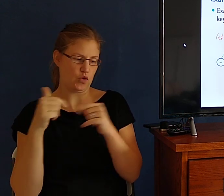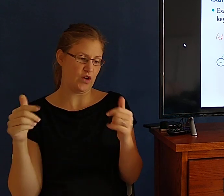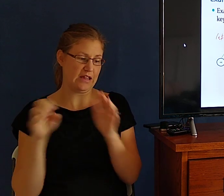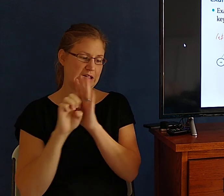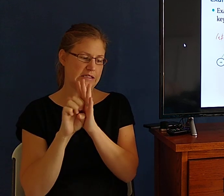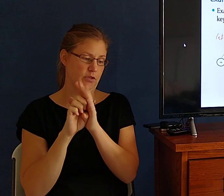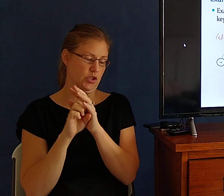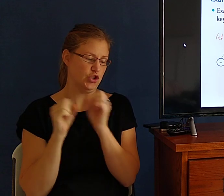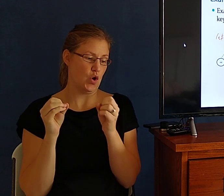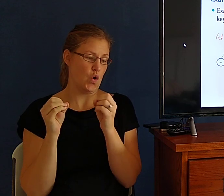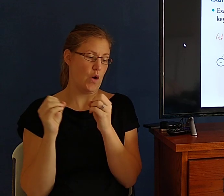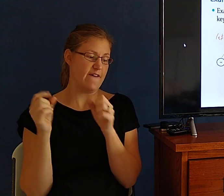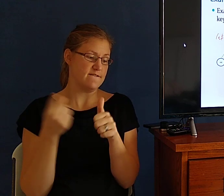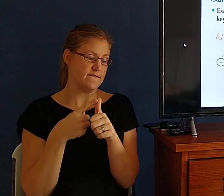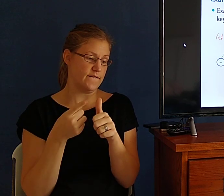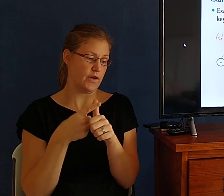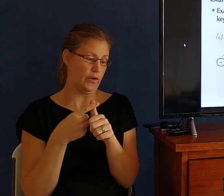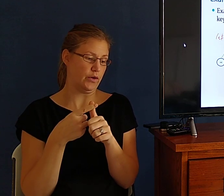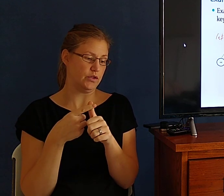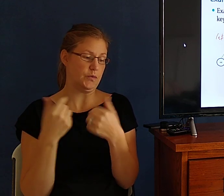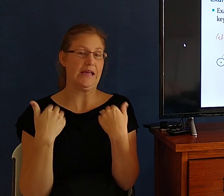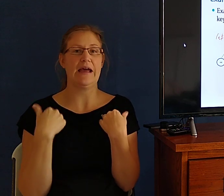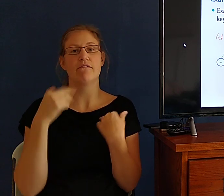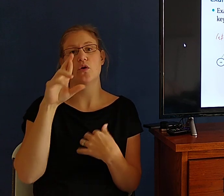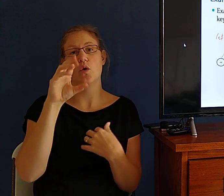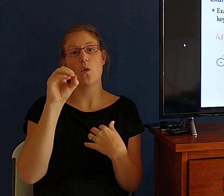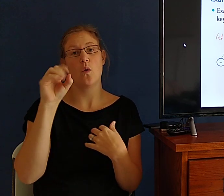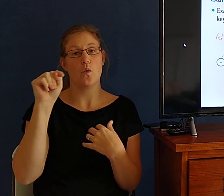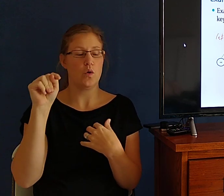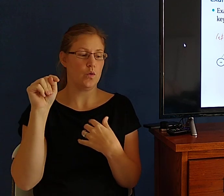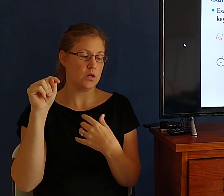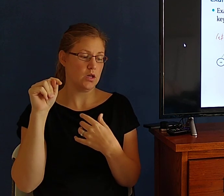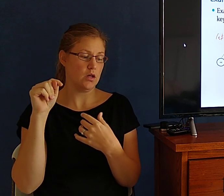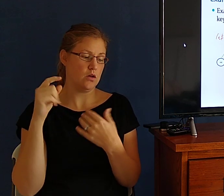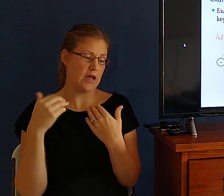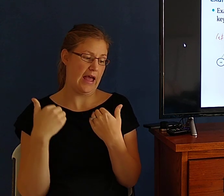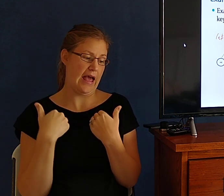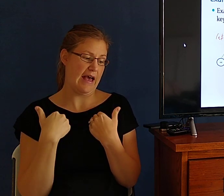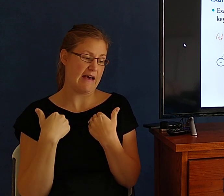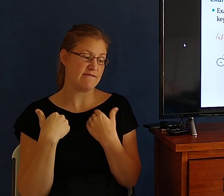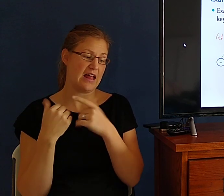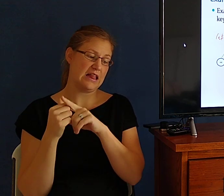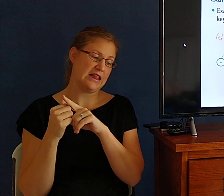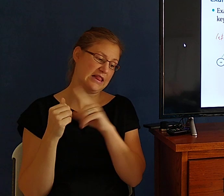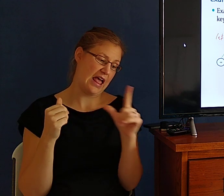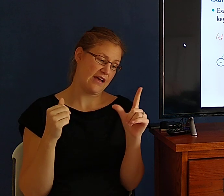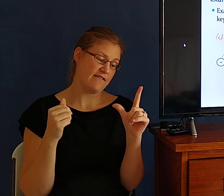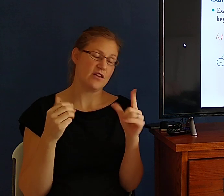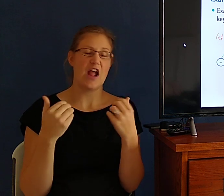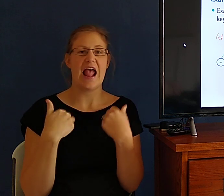have here root, we have left, and we have